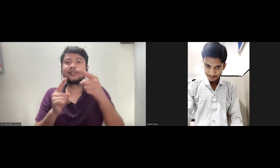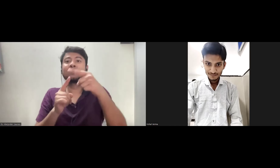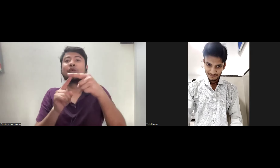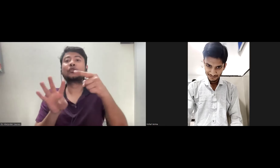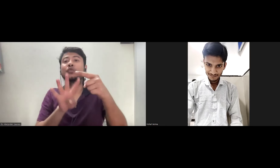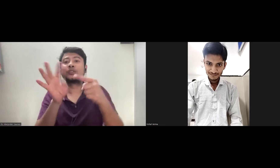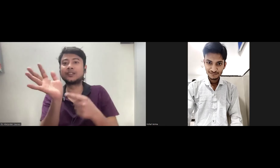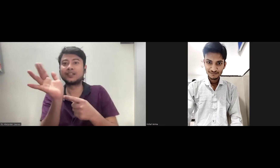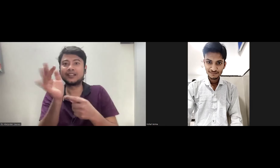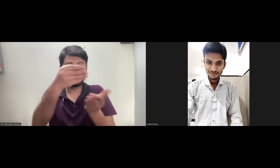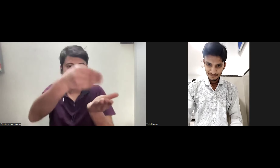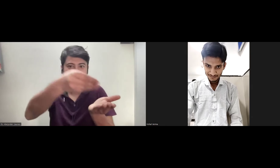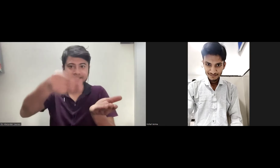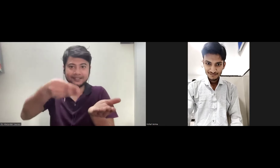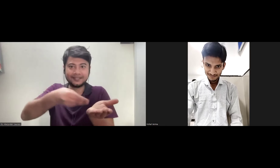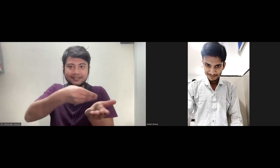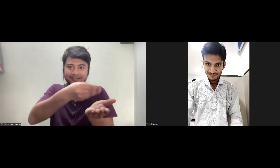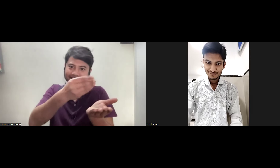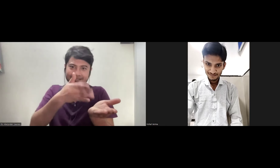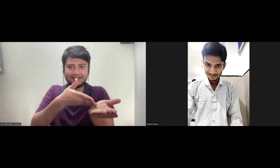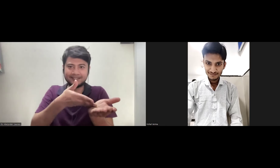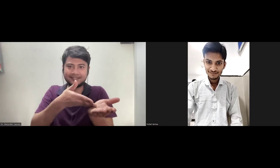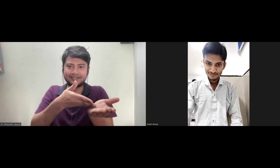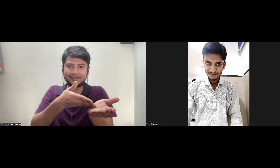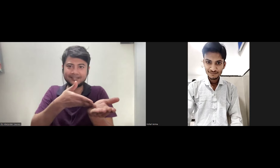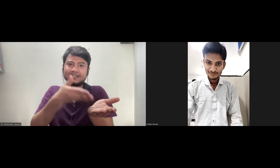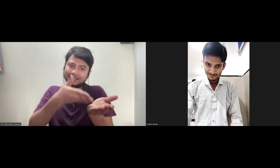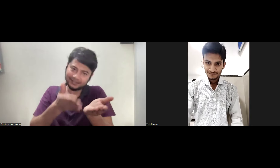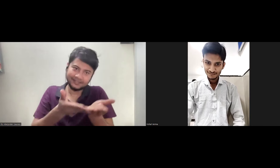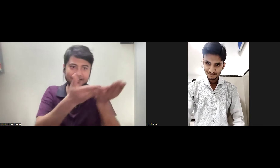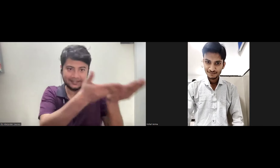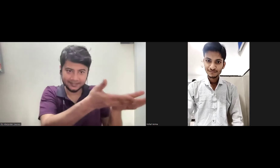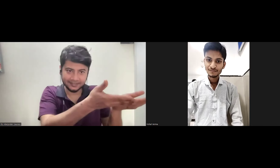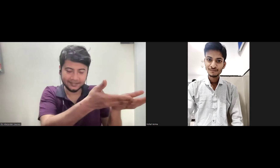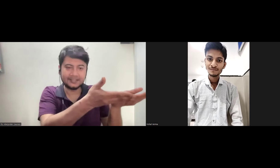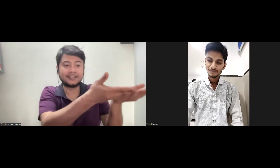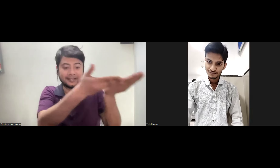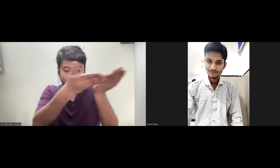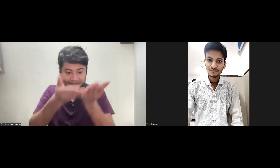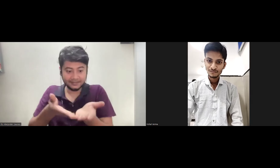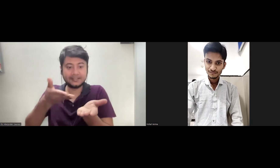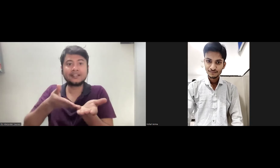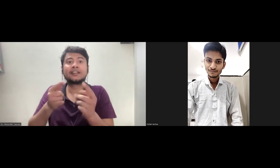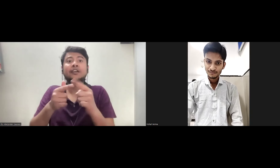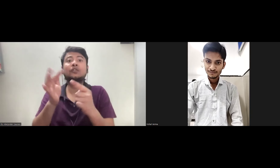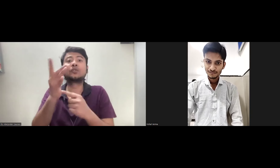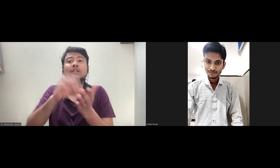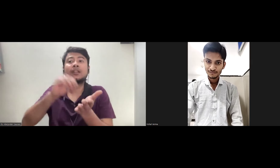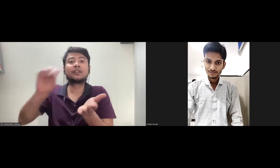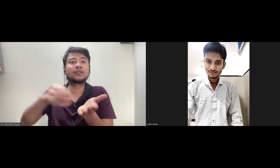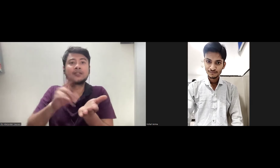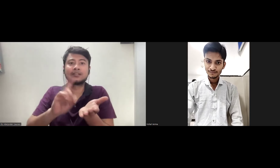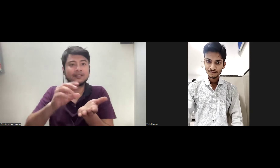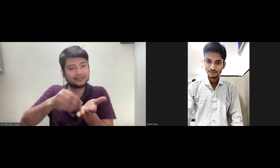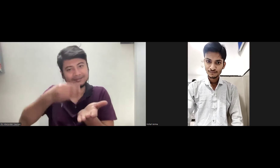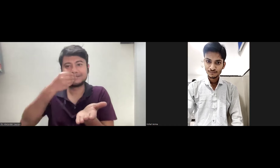I don't know if in your family you're doing it or not. So that tulsi, what do? You have to eat that tulsi. No, you don't throw. So you eat